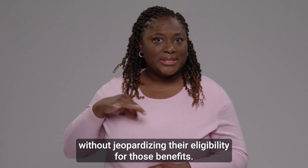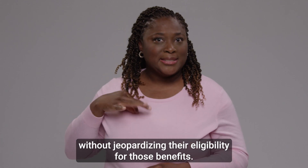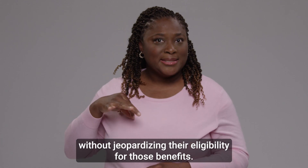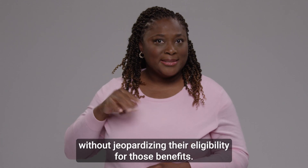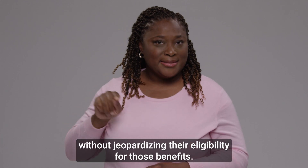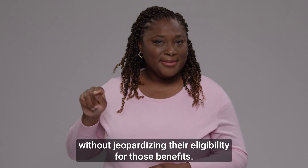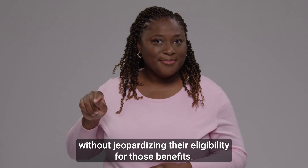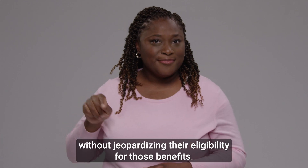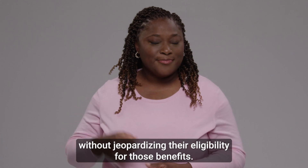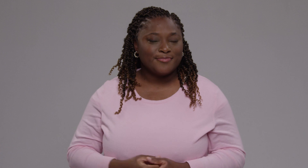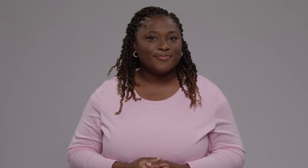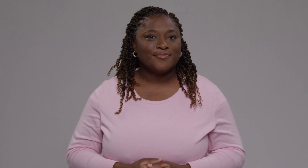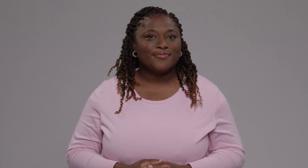those benefits.